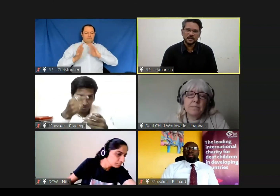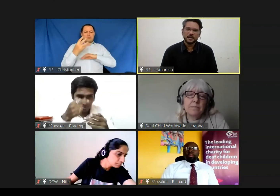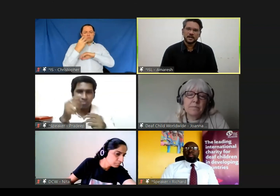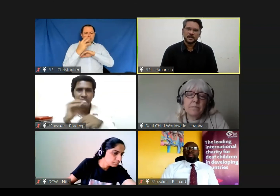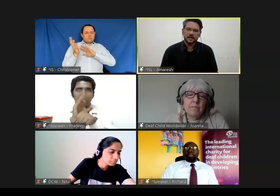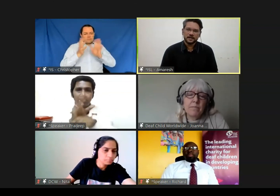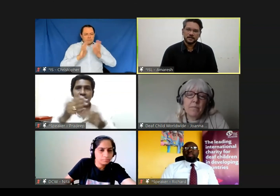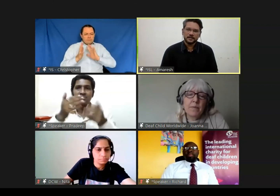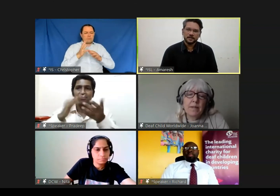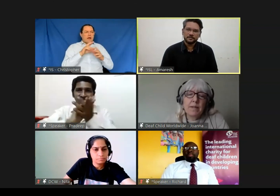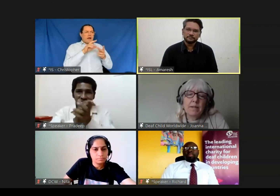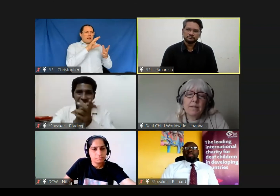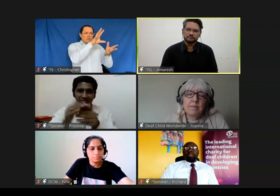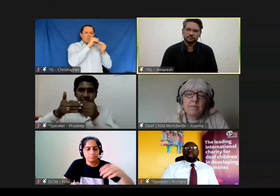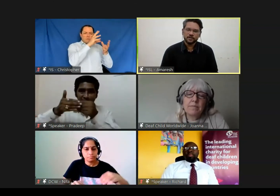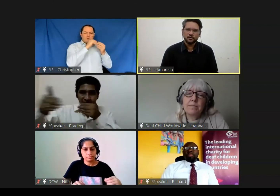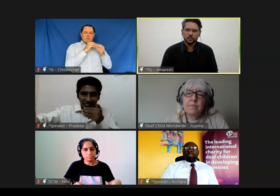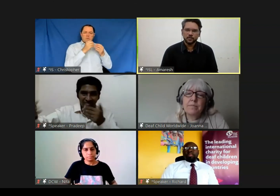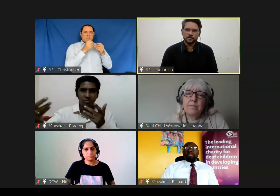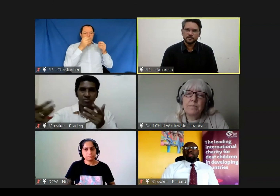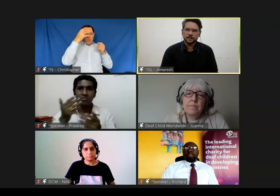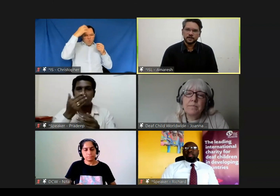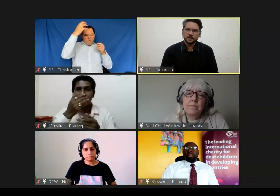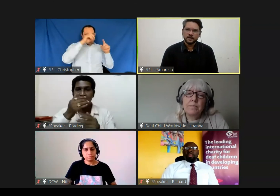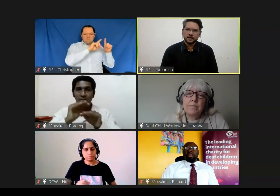sources. And,